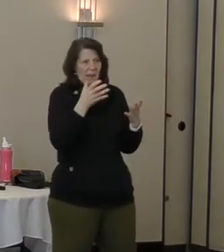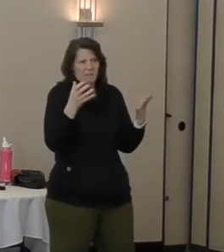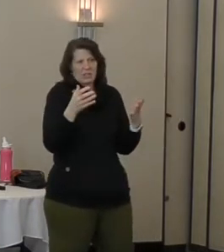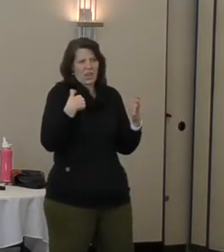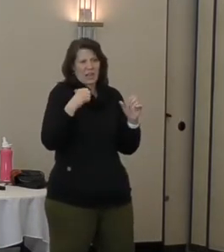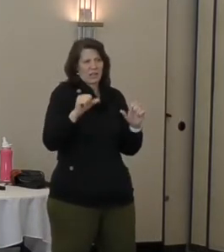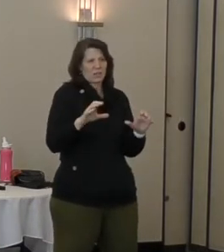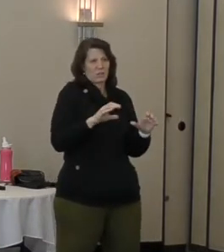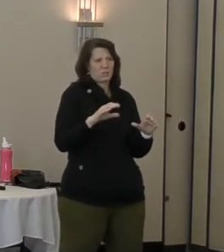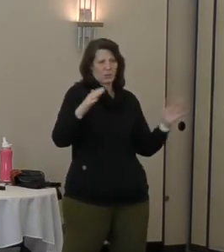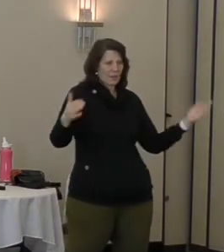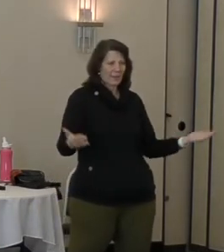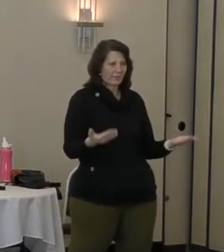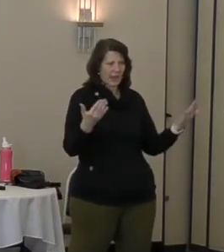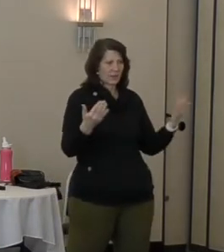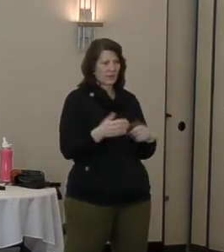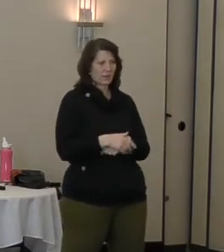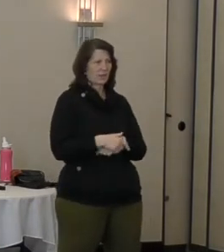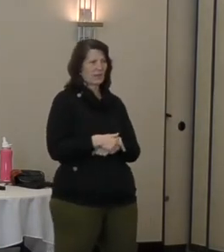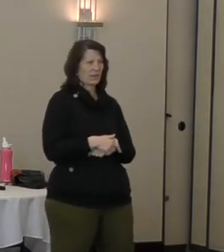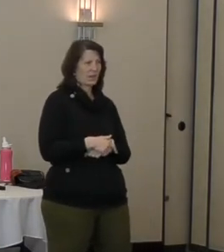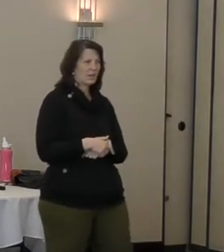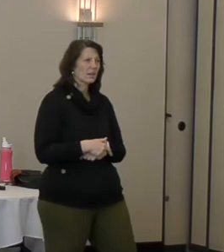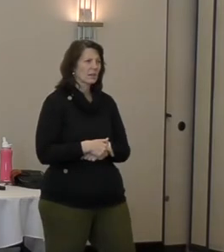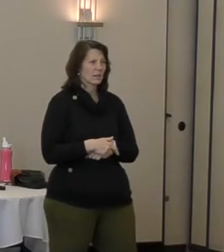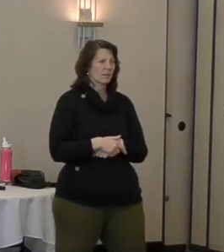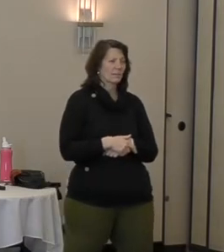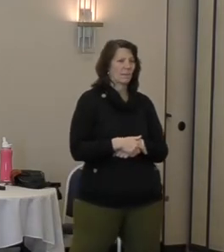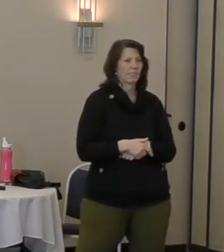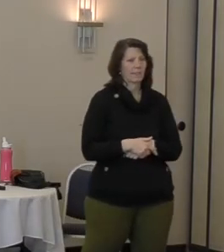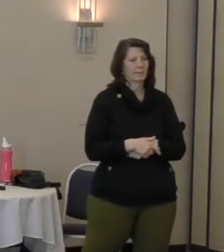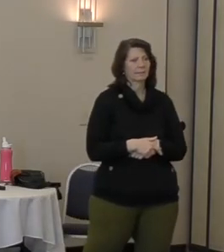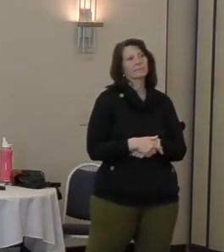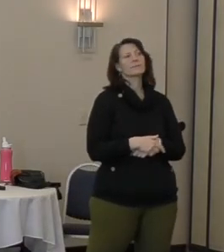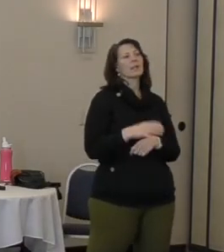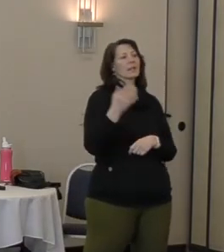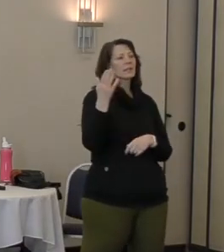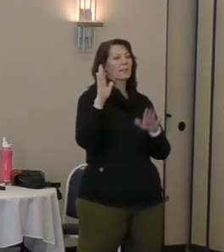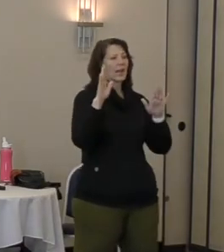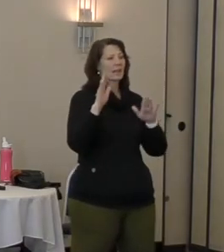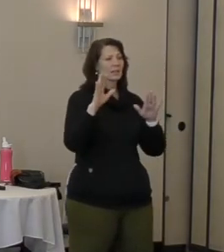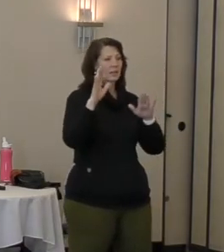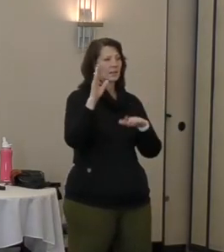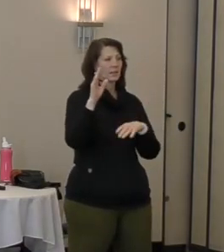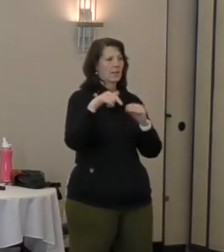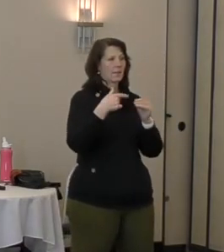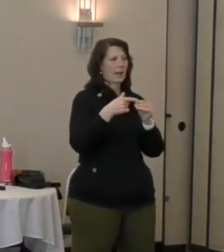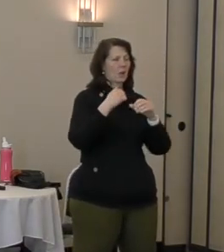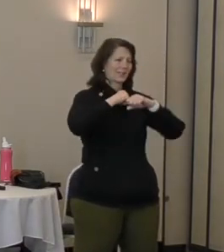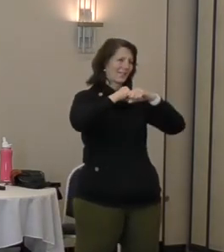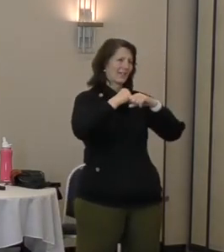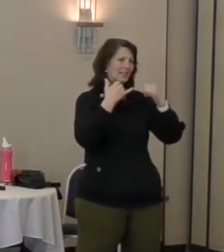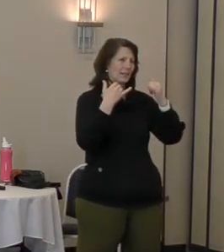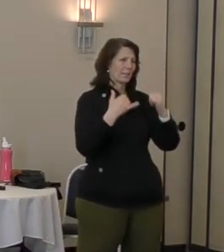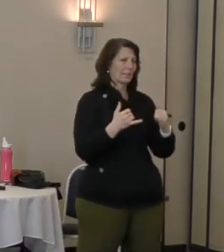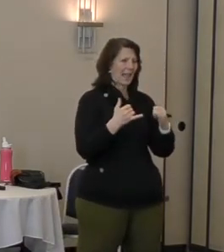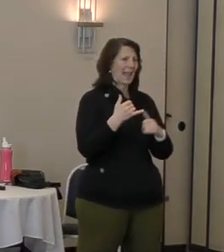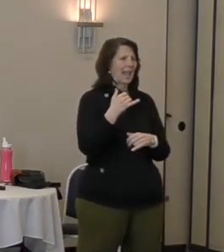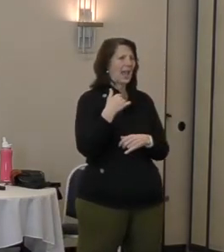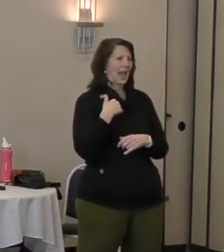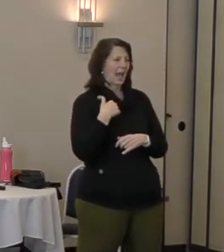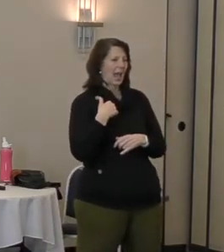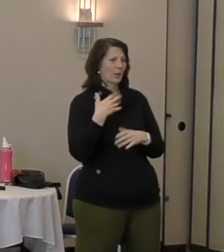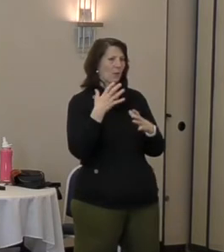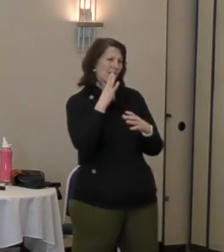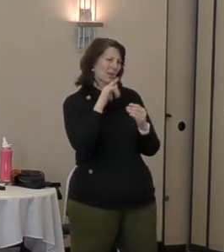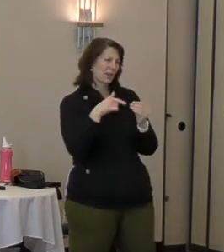can do to enlighten you. I believe Snacks gave an excellent presentation last night if you need more stuff on defensive play. So I want to kind of talk